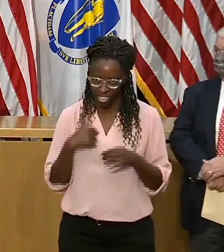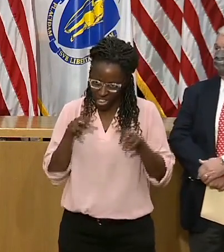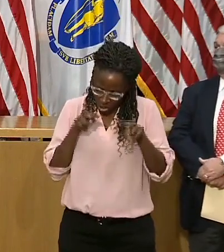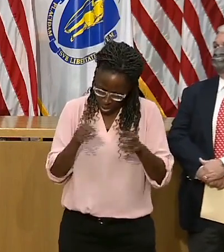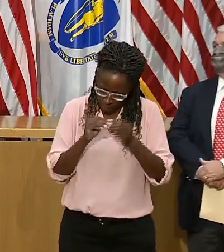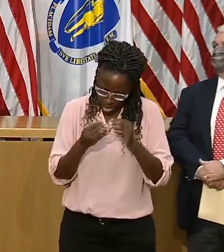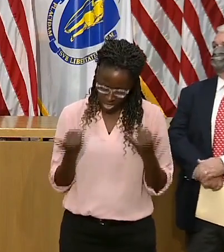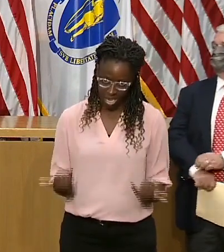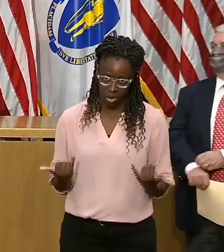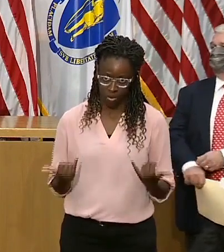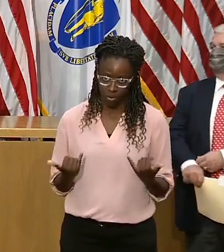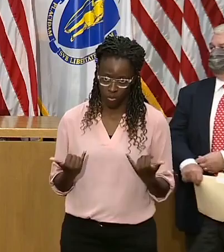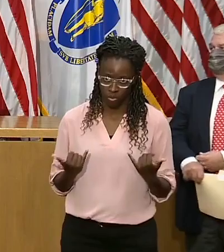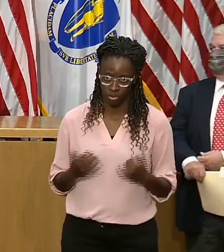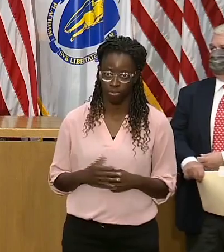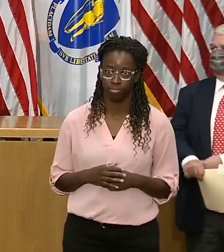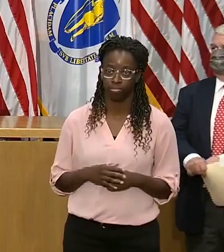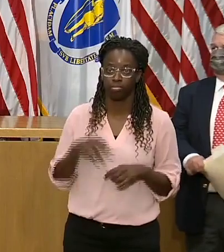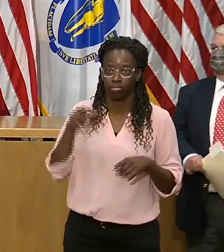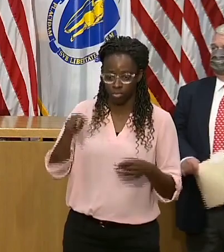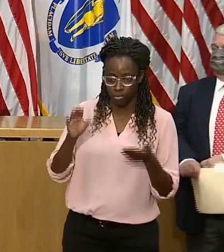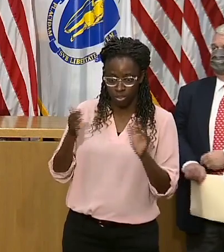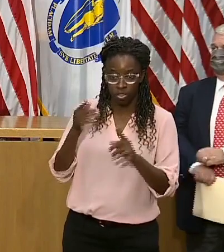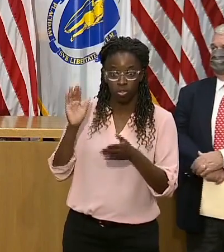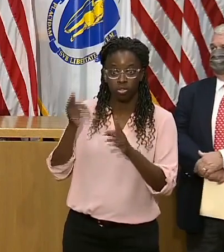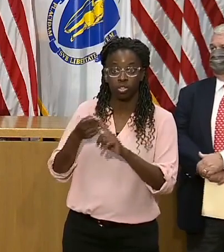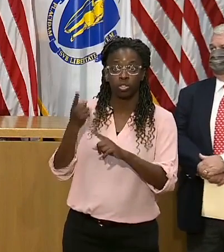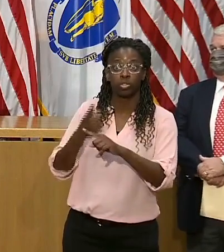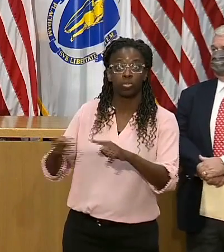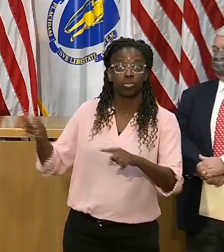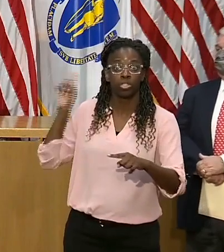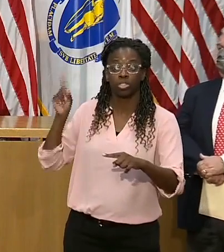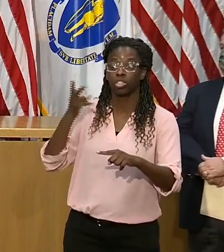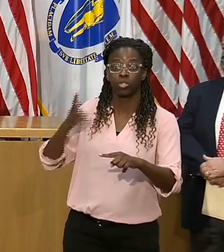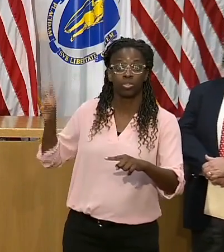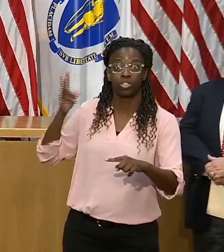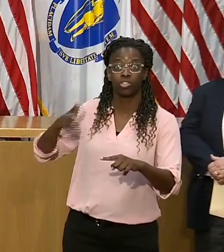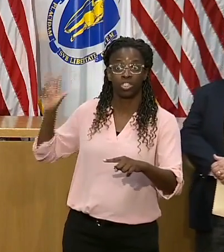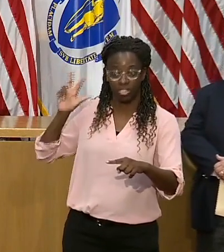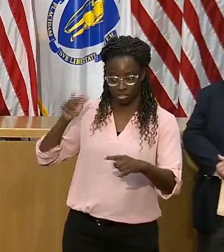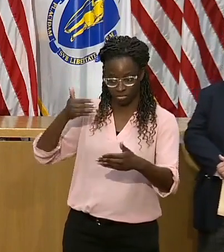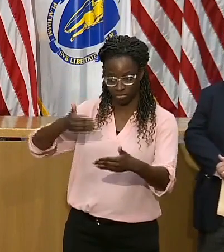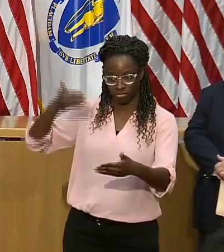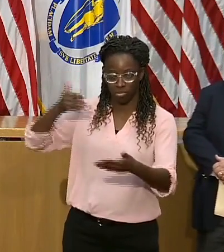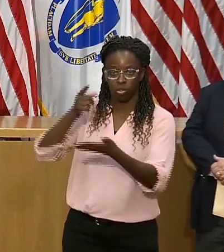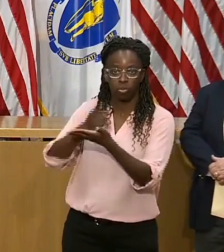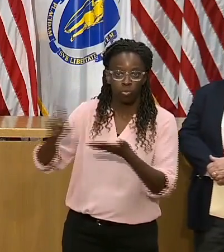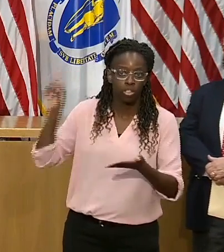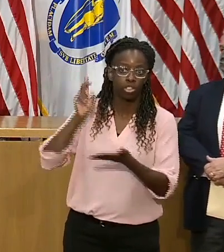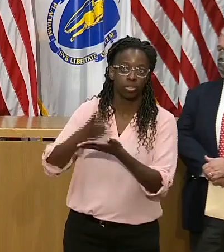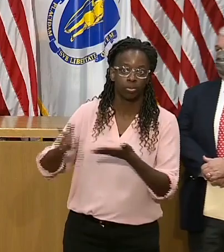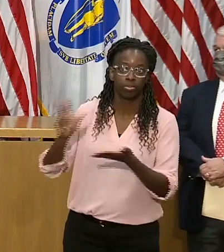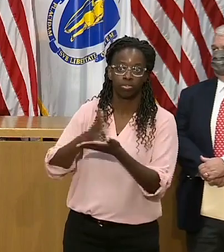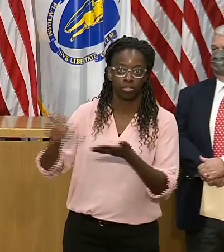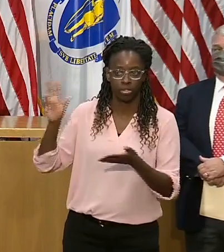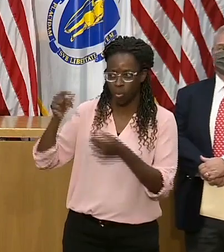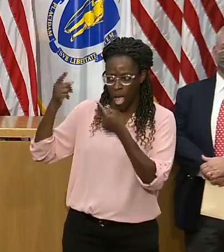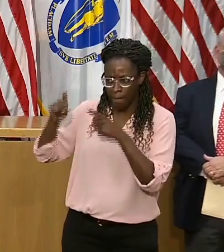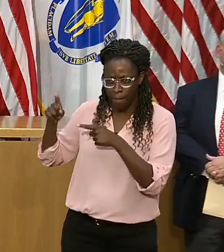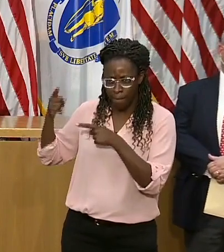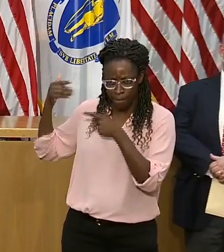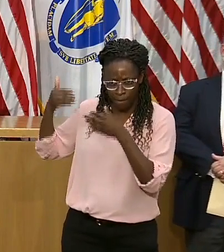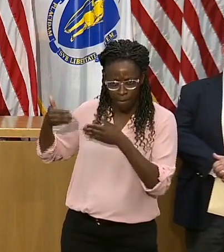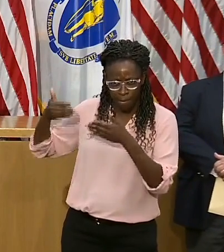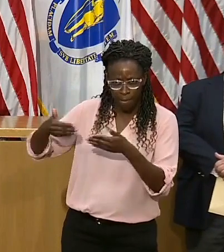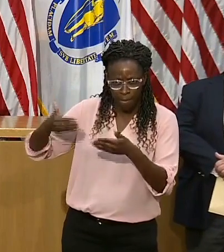data before you draw conclusions about what's actually going on in your community. But there's very little evidence that schools are a spreader.